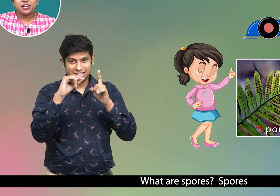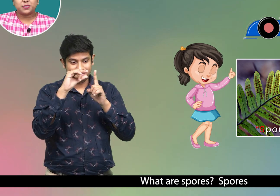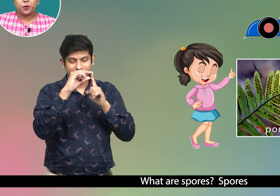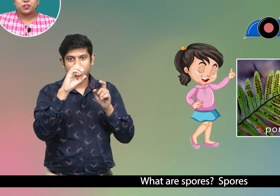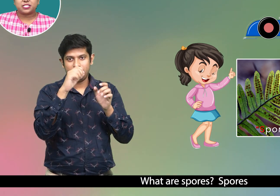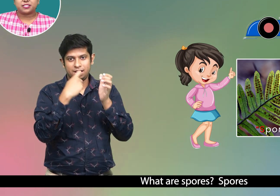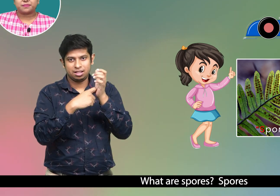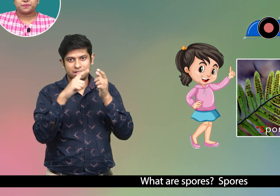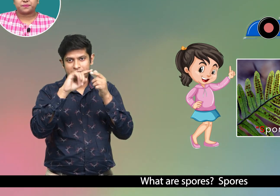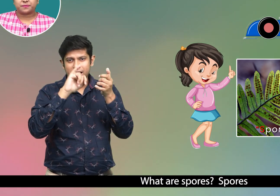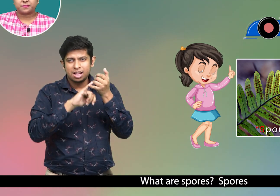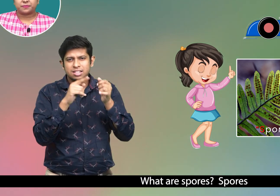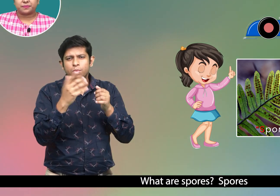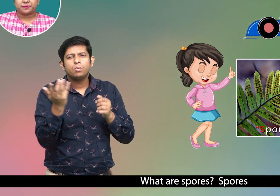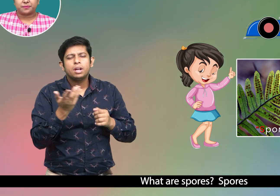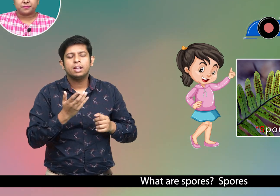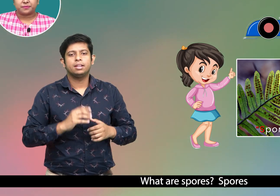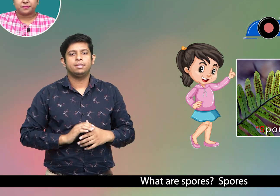What are spores?